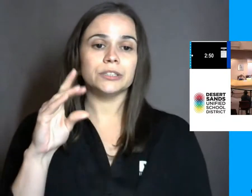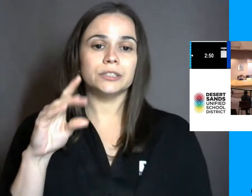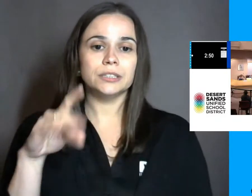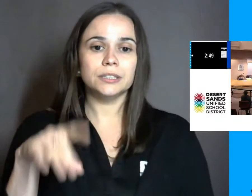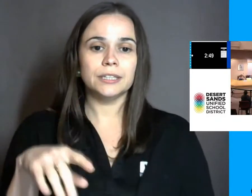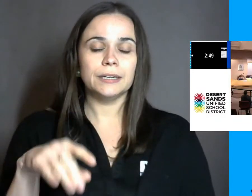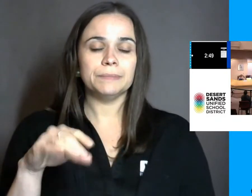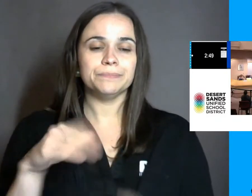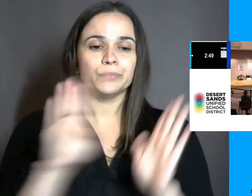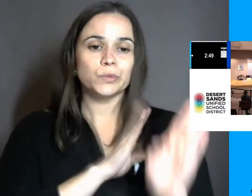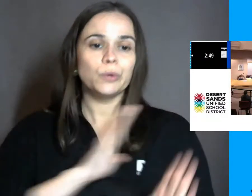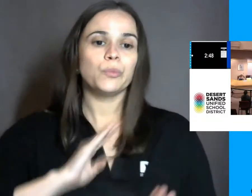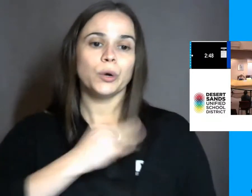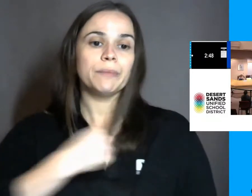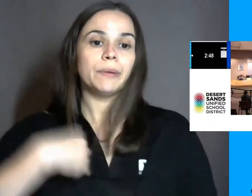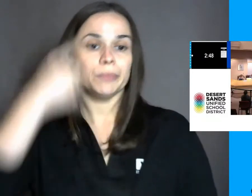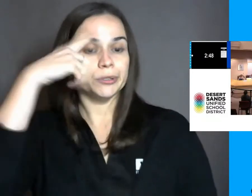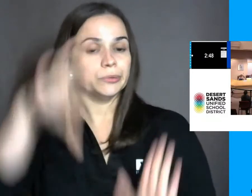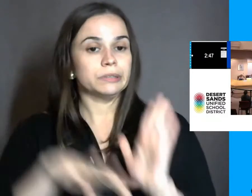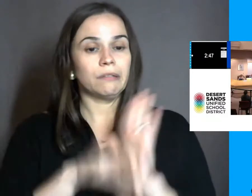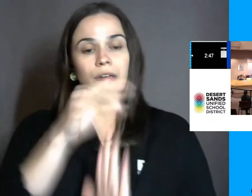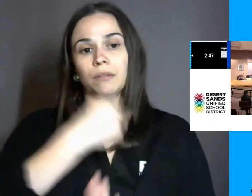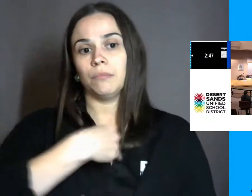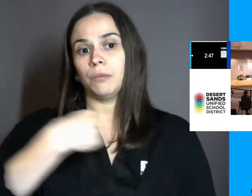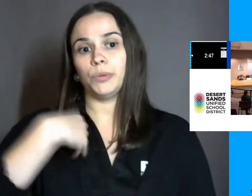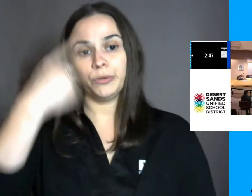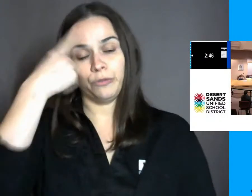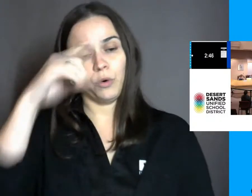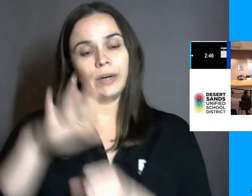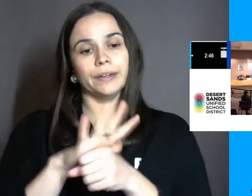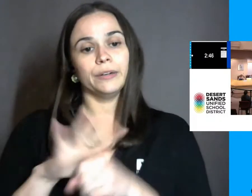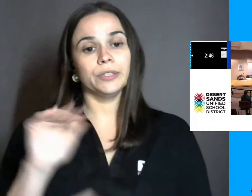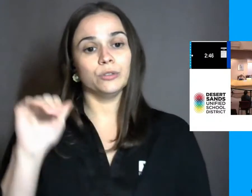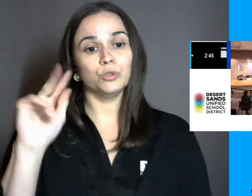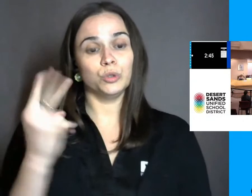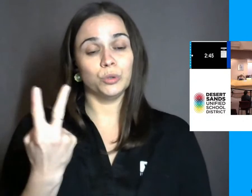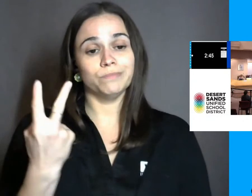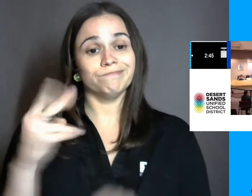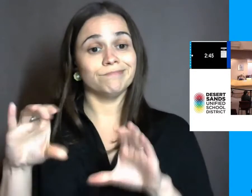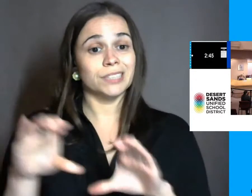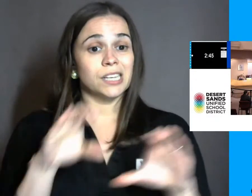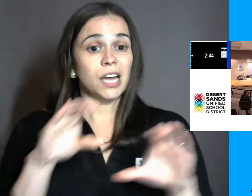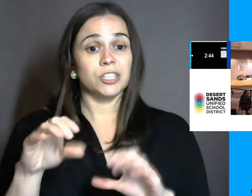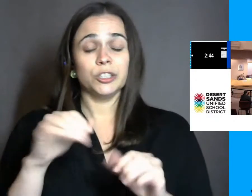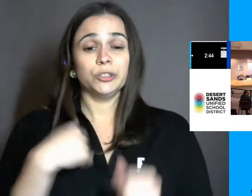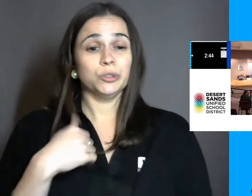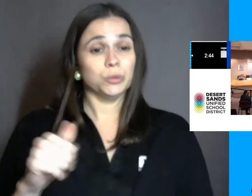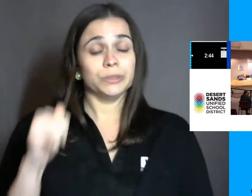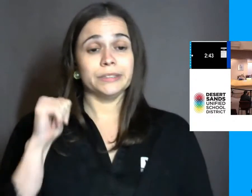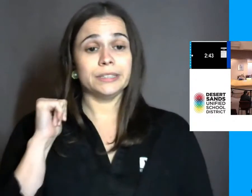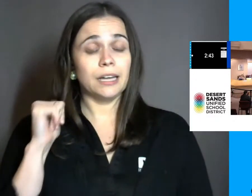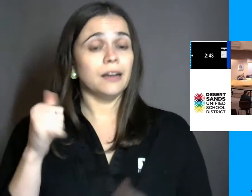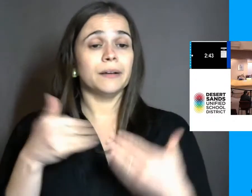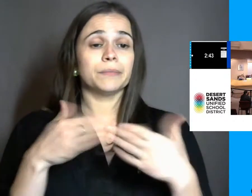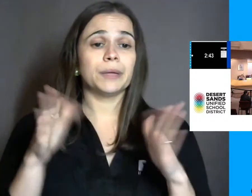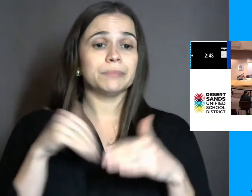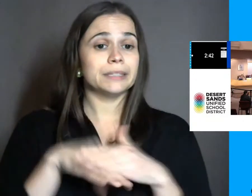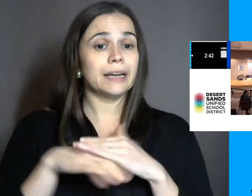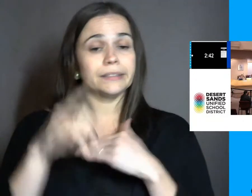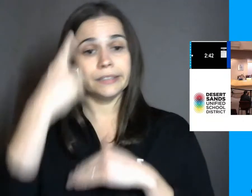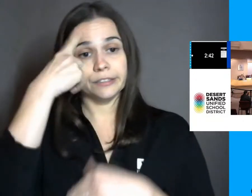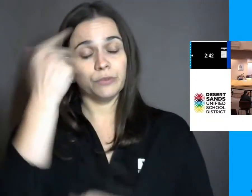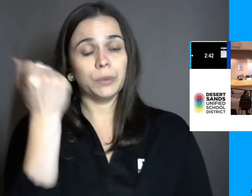a different board member for Area 2. The action of this tax-funded organization to deny the public access to